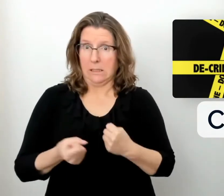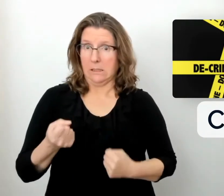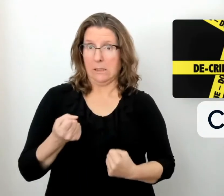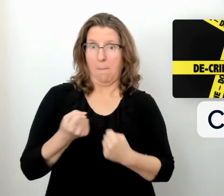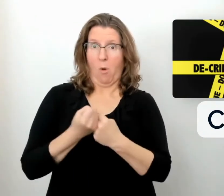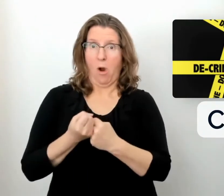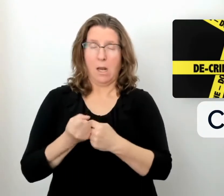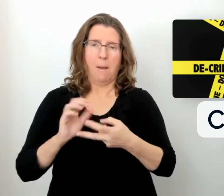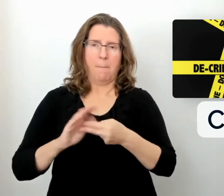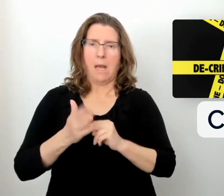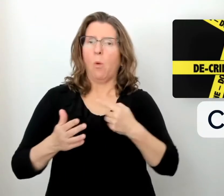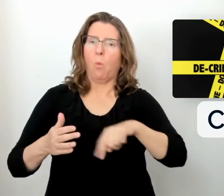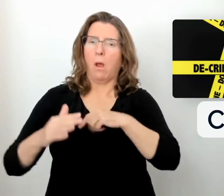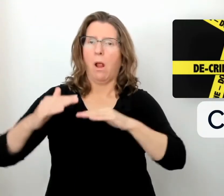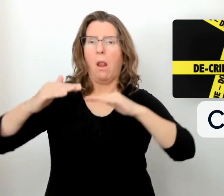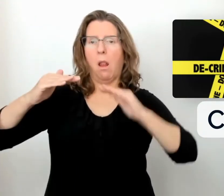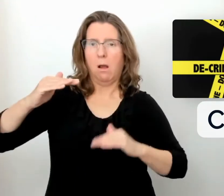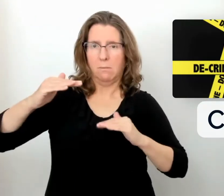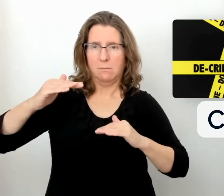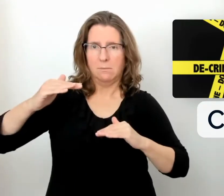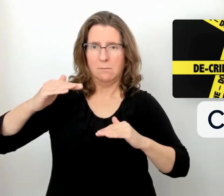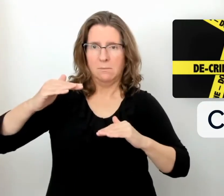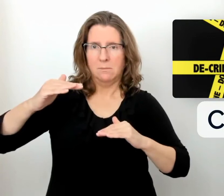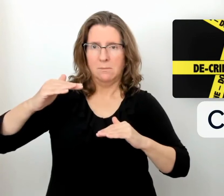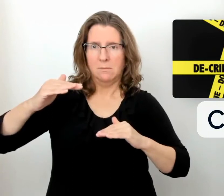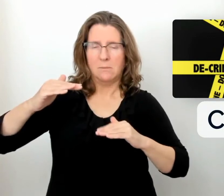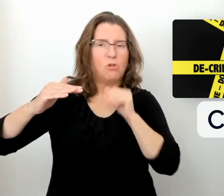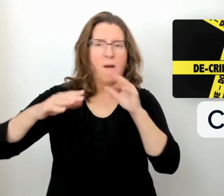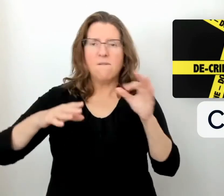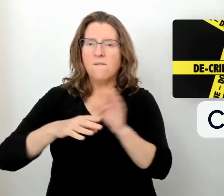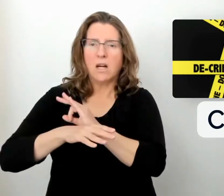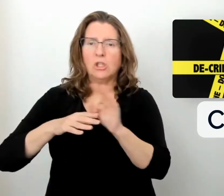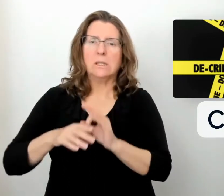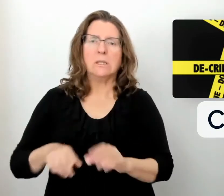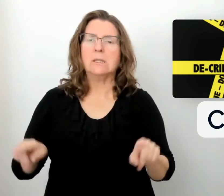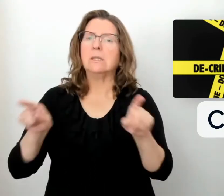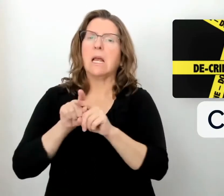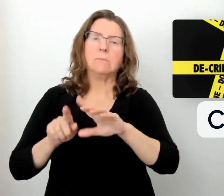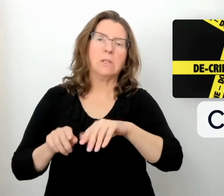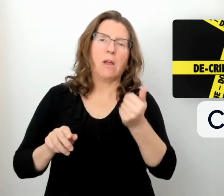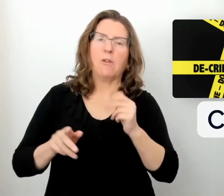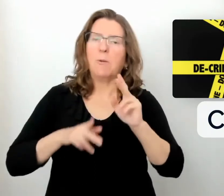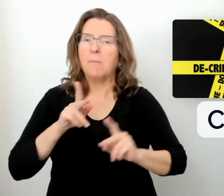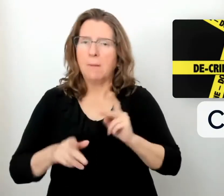That culture is alive and well today. Why do we shame students who require supports? Judge students who don't function like their